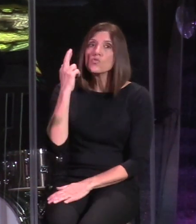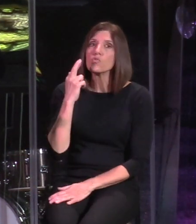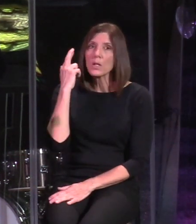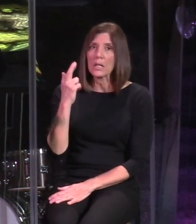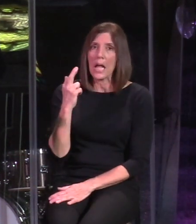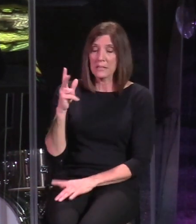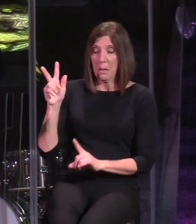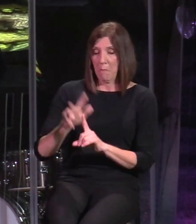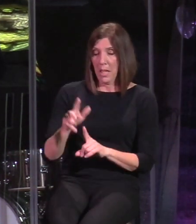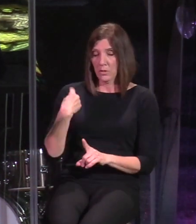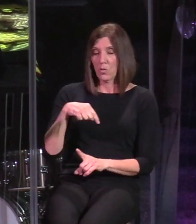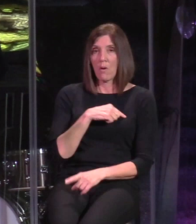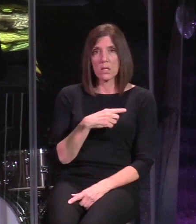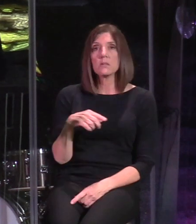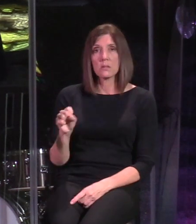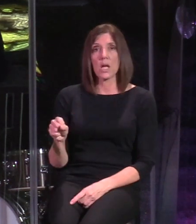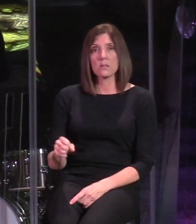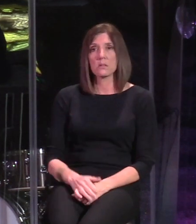applicable to us too.